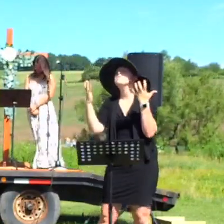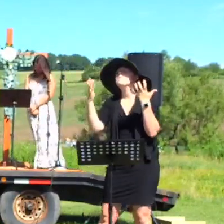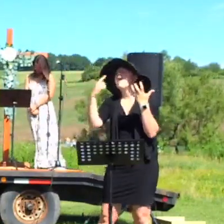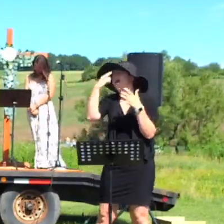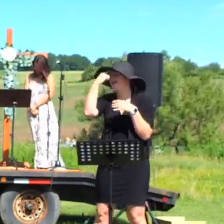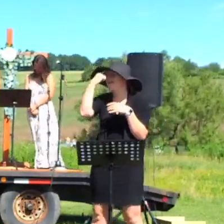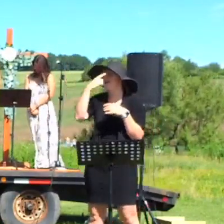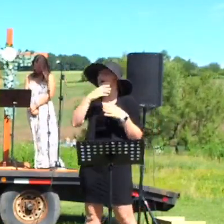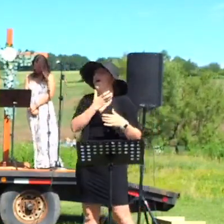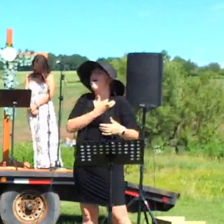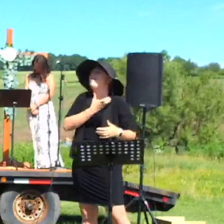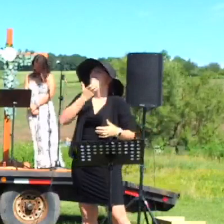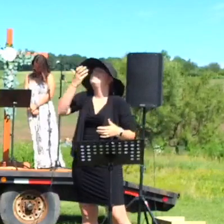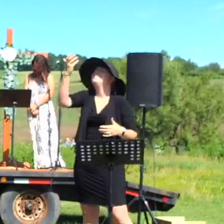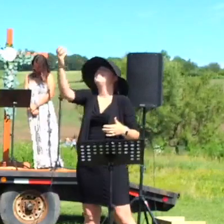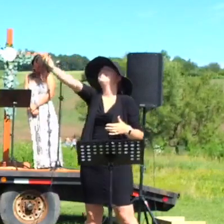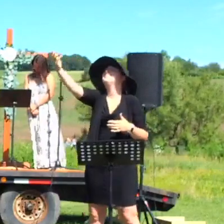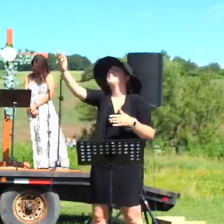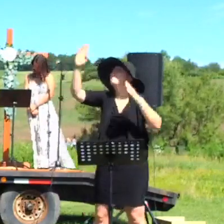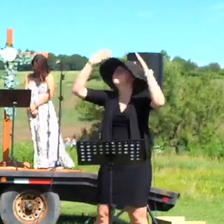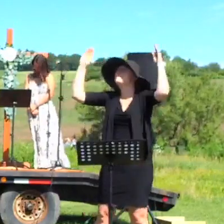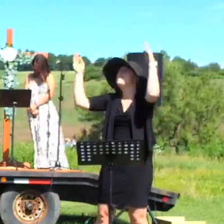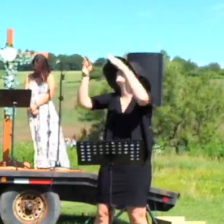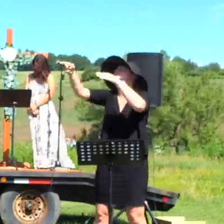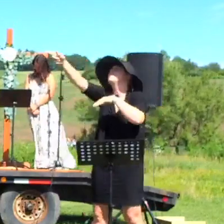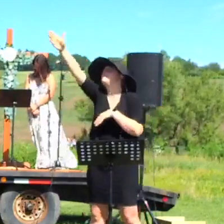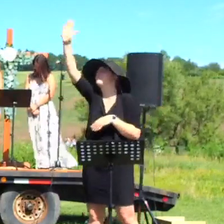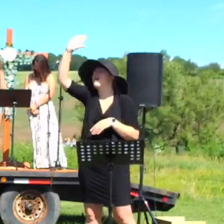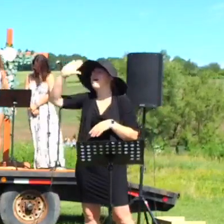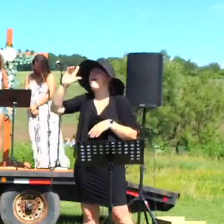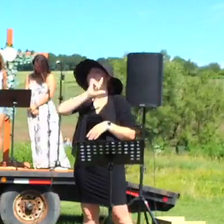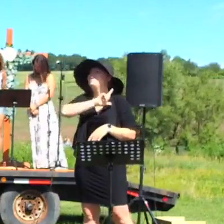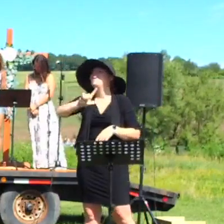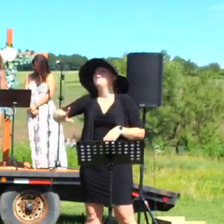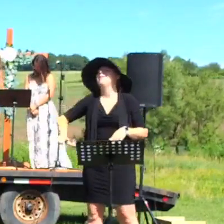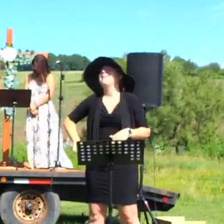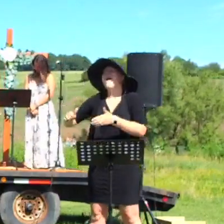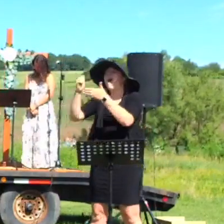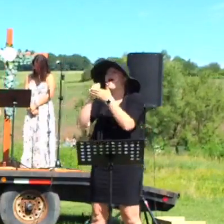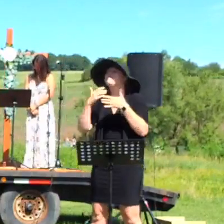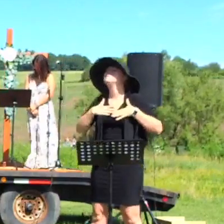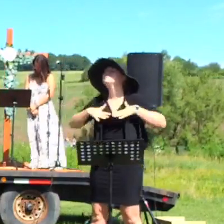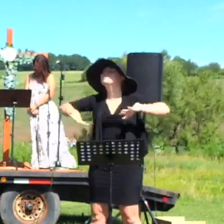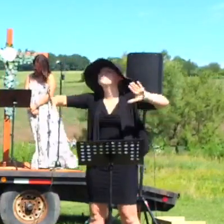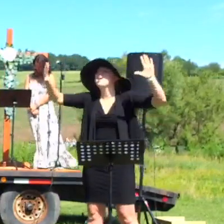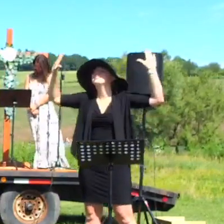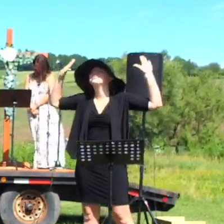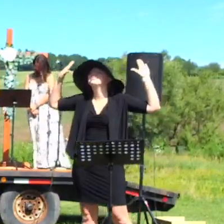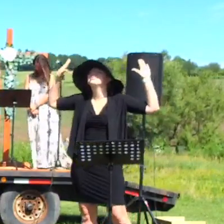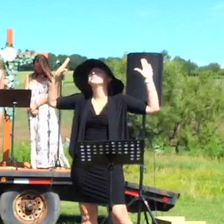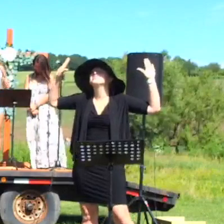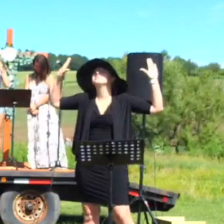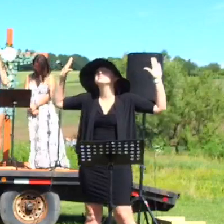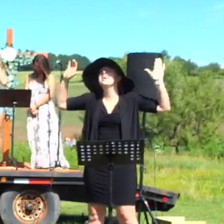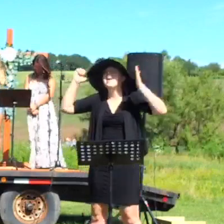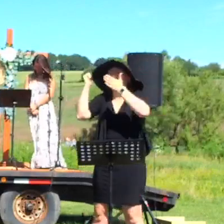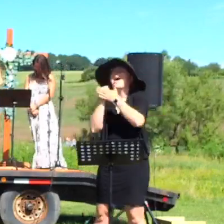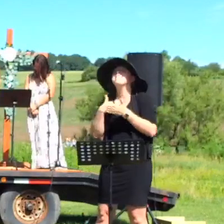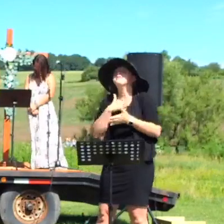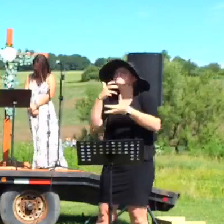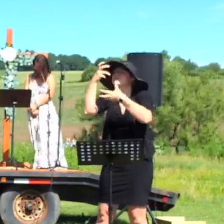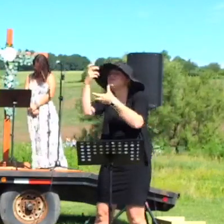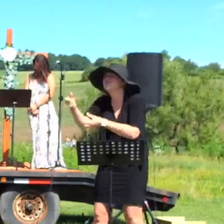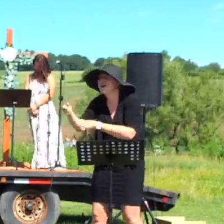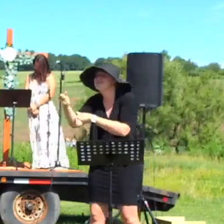minds to You, Lord. Help us to surrender. Help us to trust. Help us to be